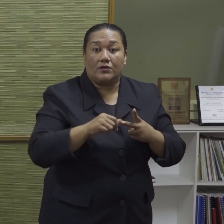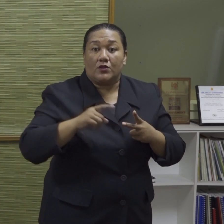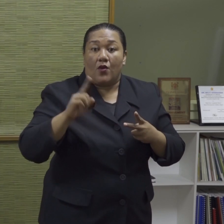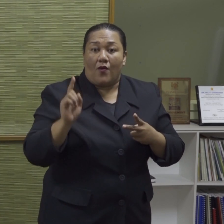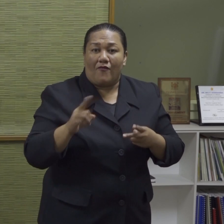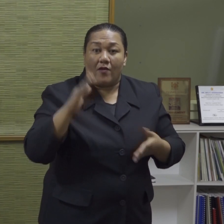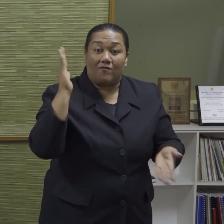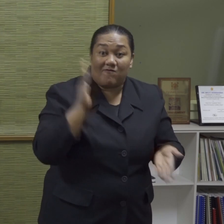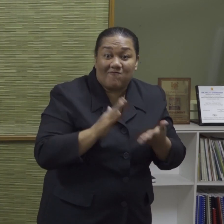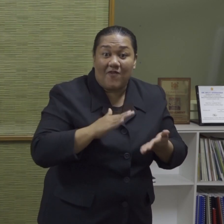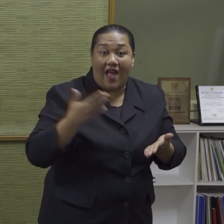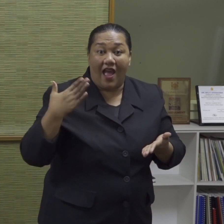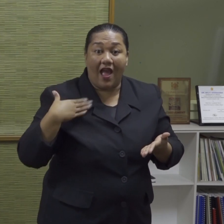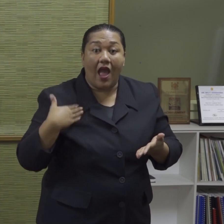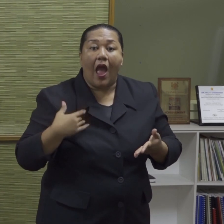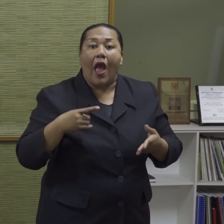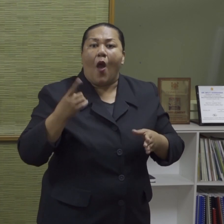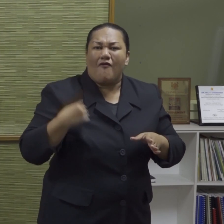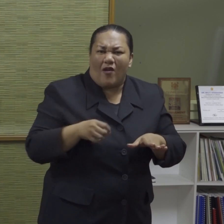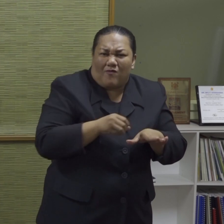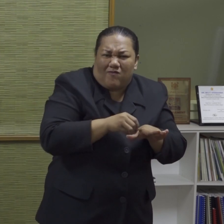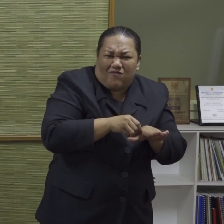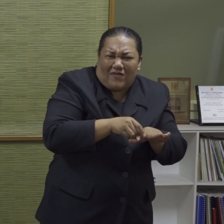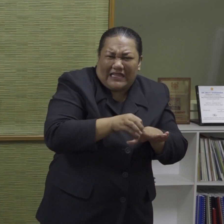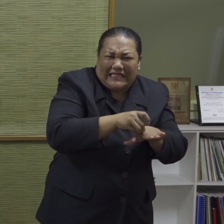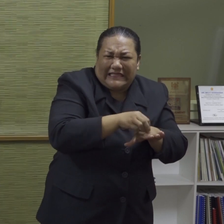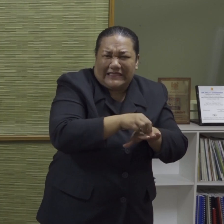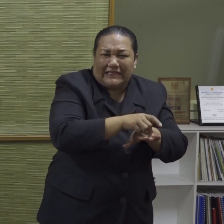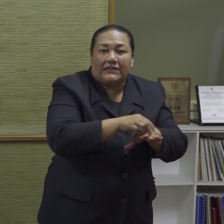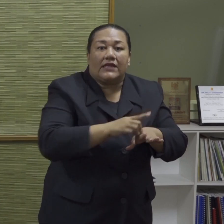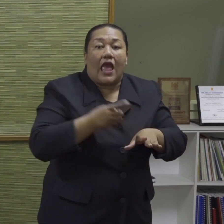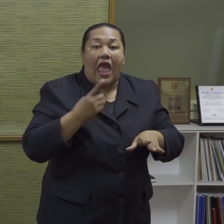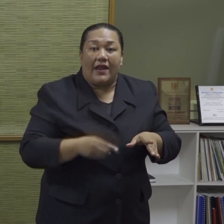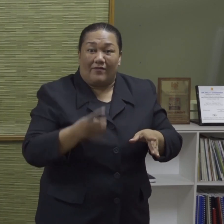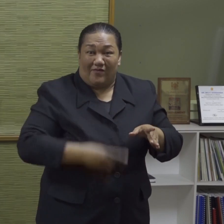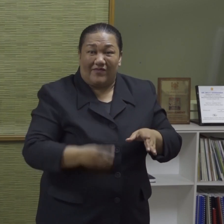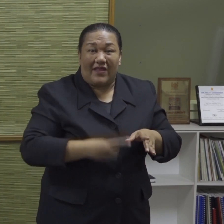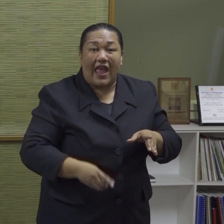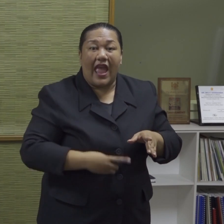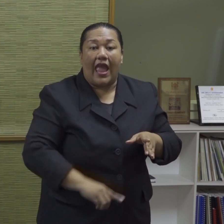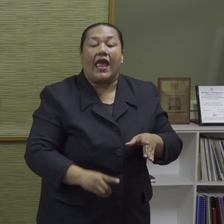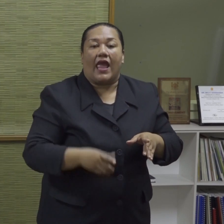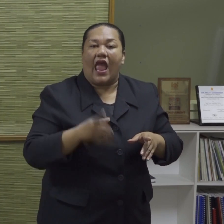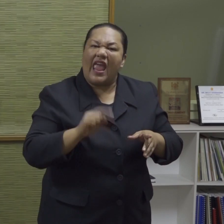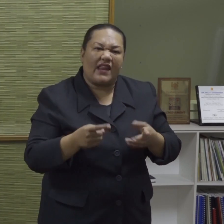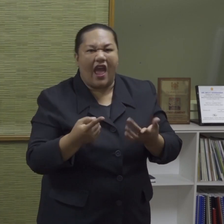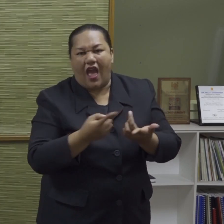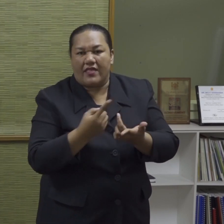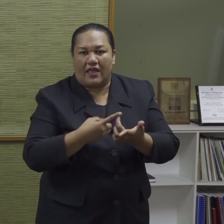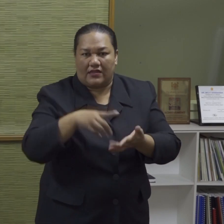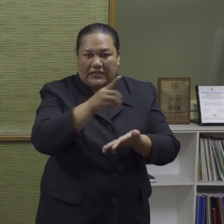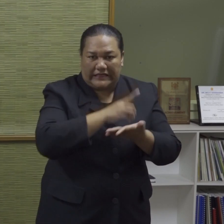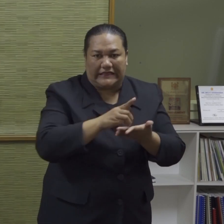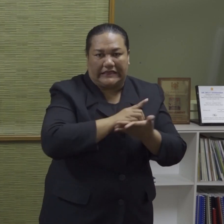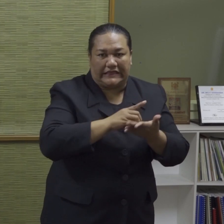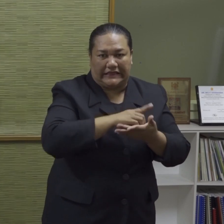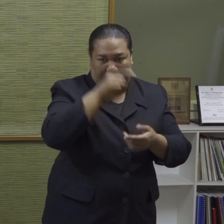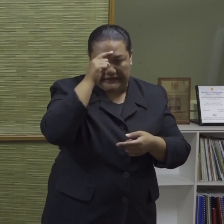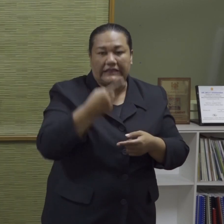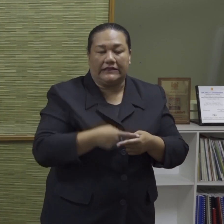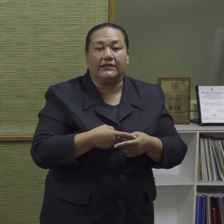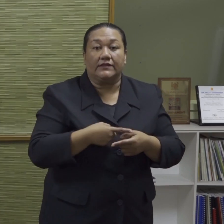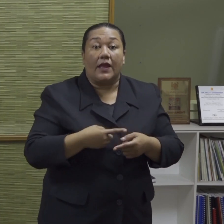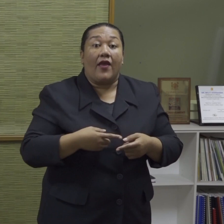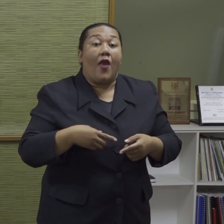on leptospirosis, typhoid, dengue, and diarrhea. Finally, as released by Ministry